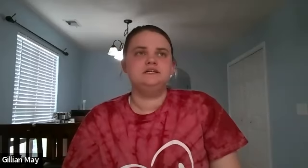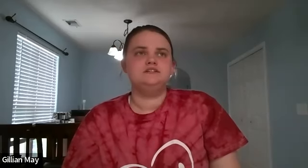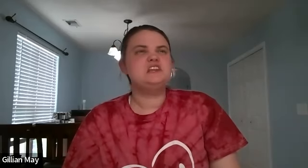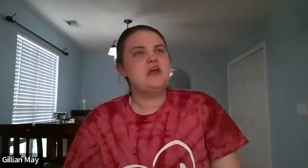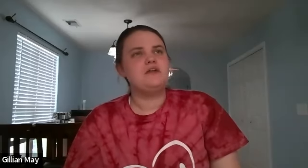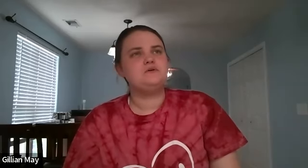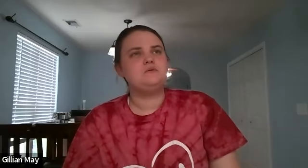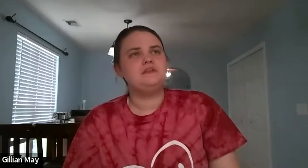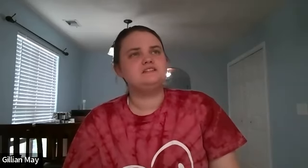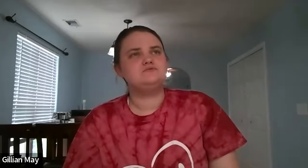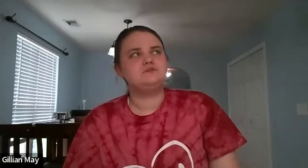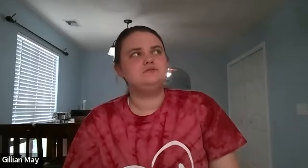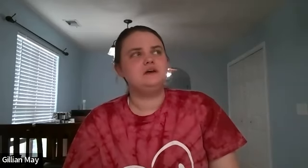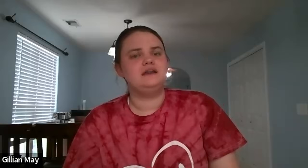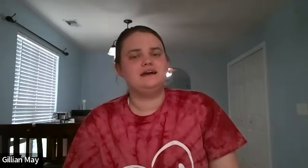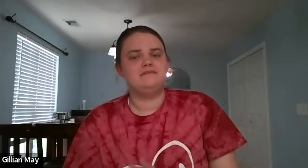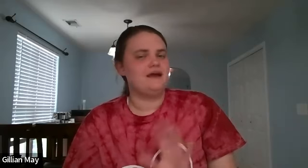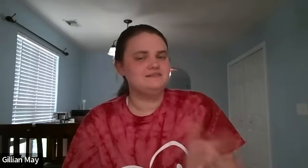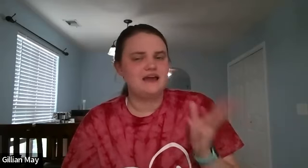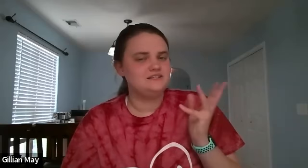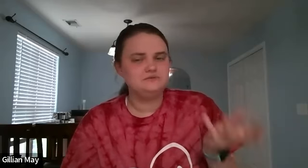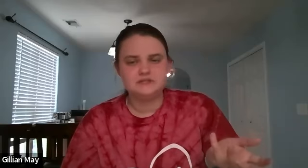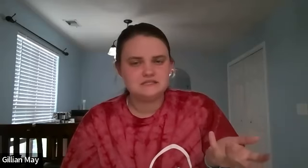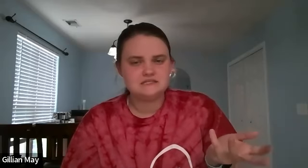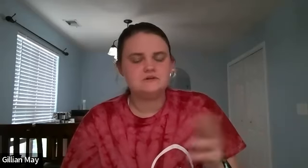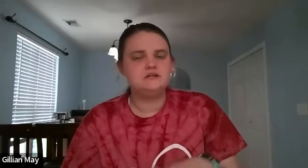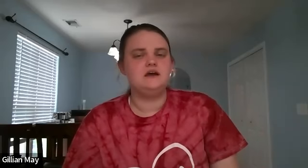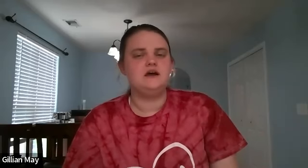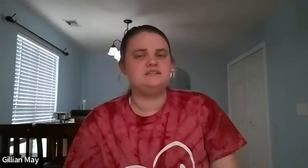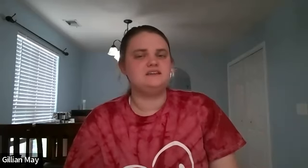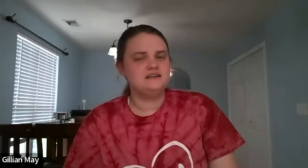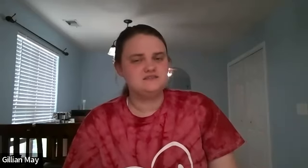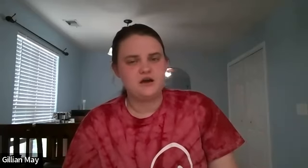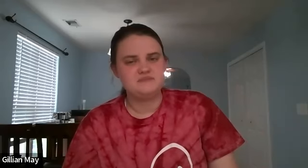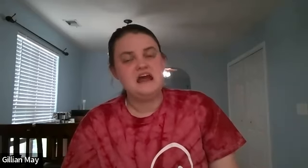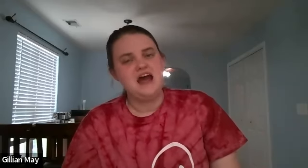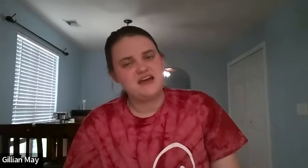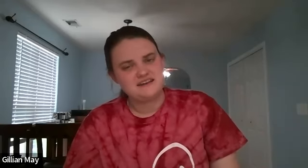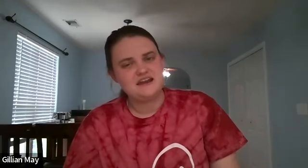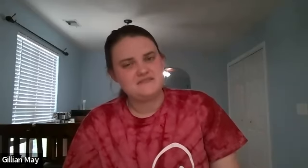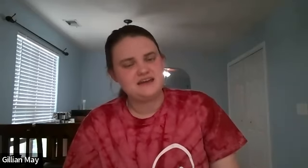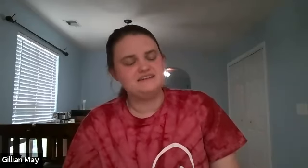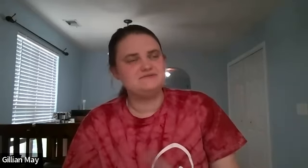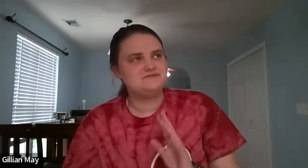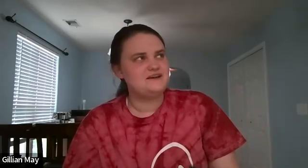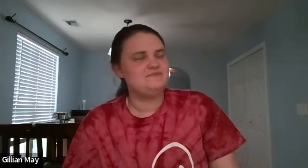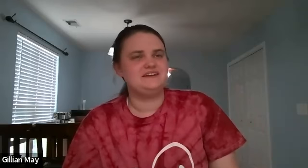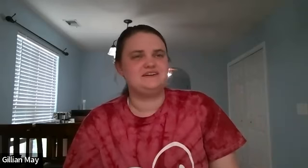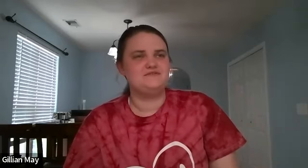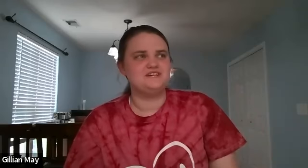There's another one that's rude, and I don't use this one. It's not as common. It was fun being in a conversation